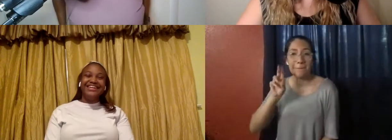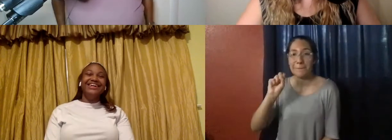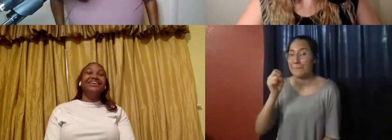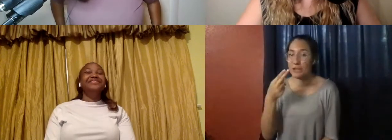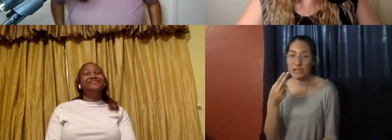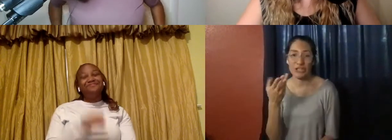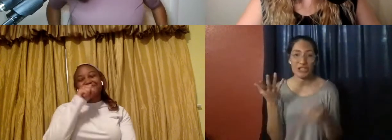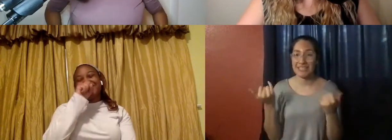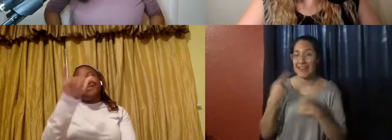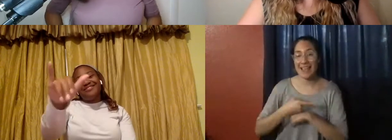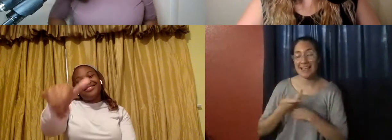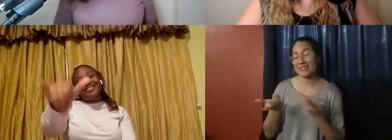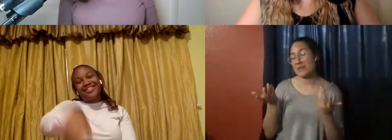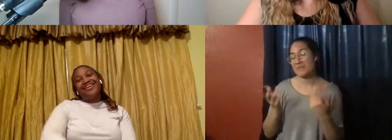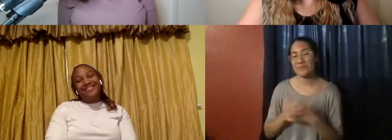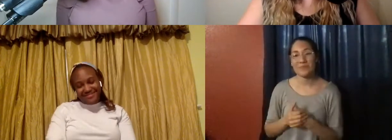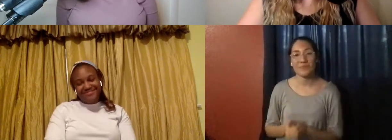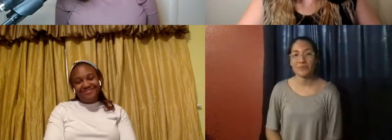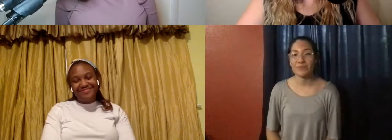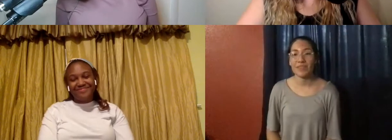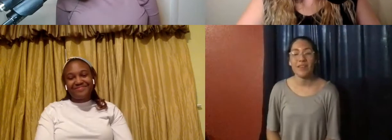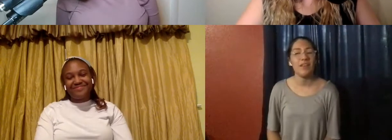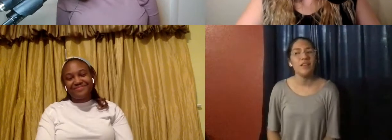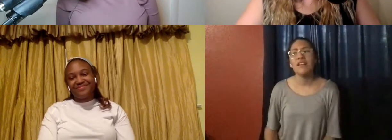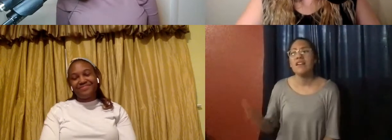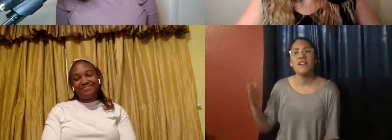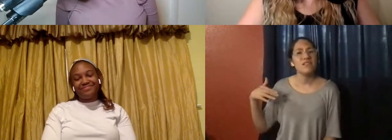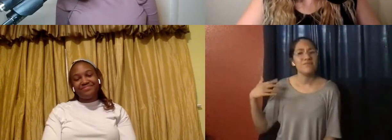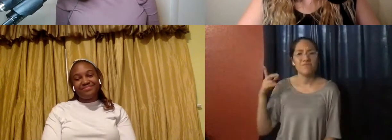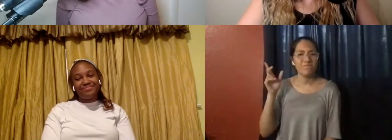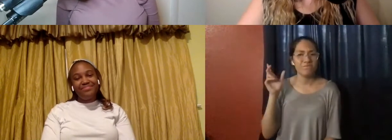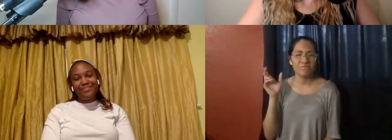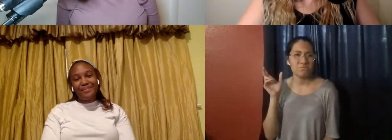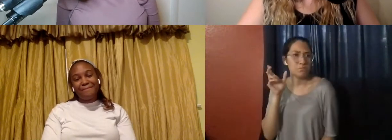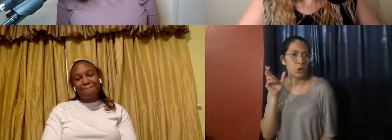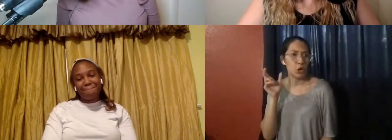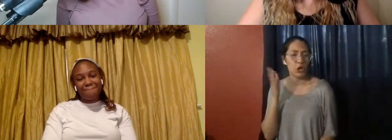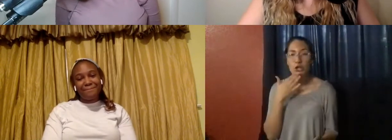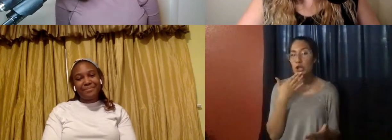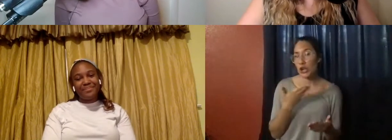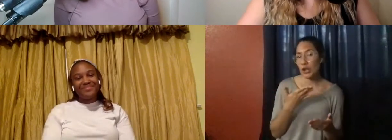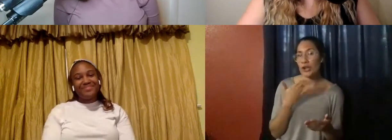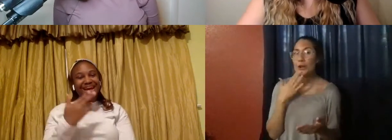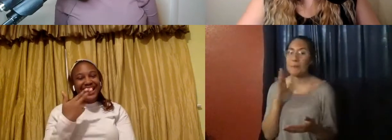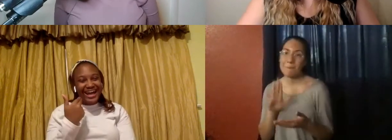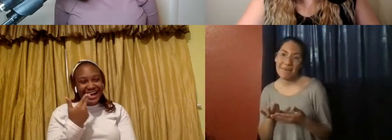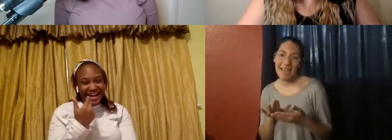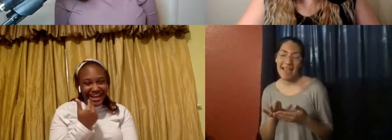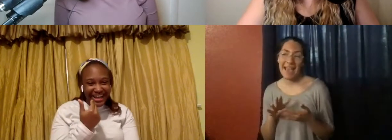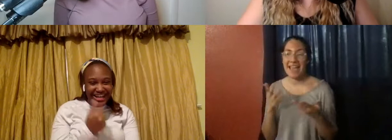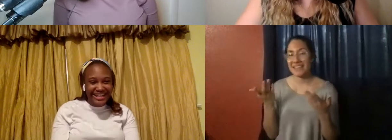Love gonna happen. So I haven't heard, you know, good or bad reviews. But